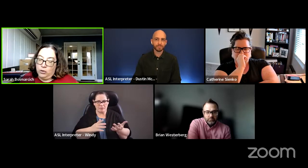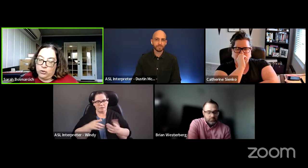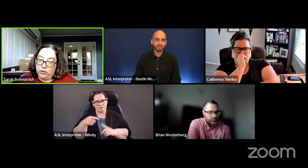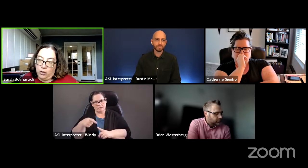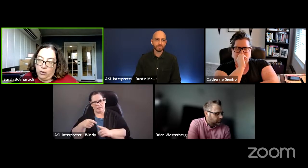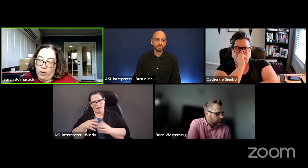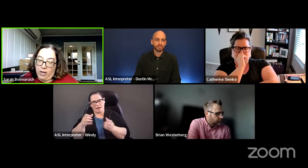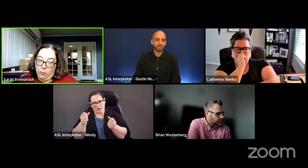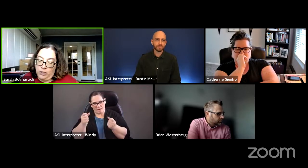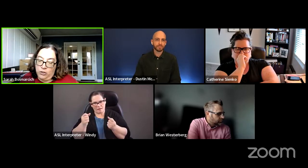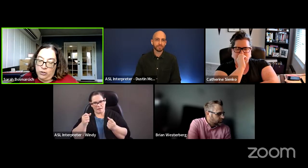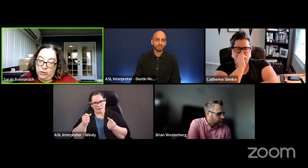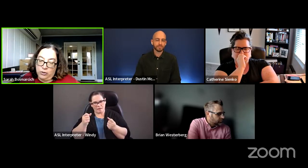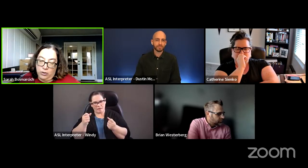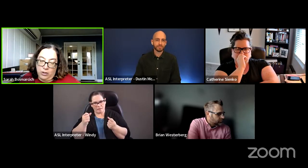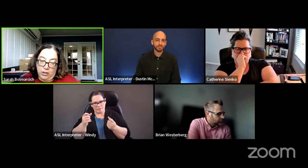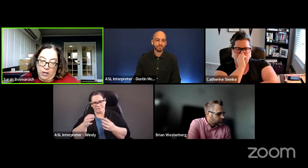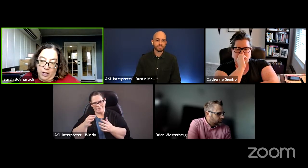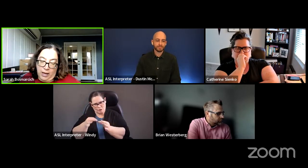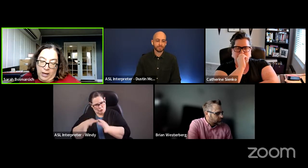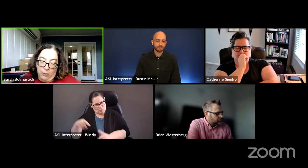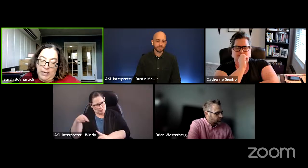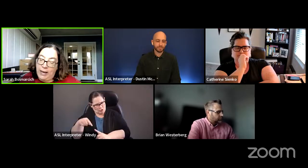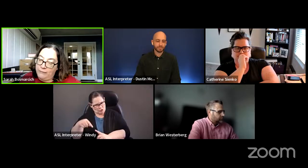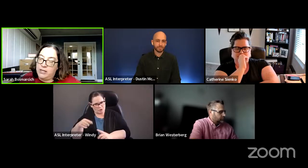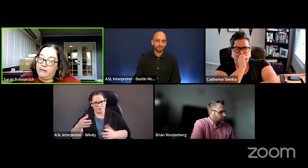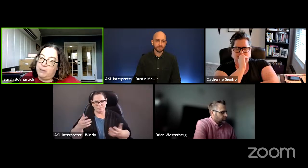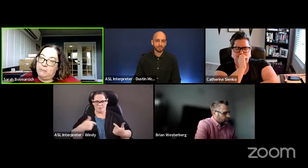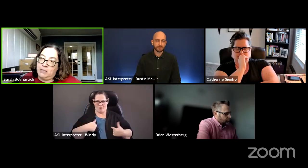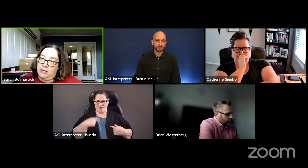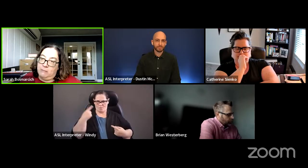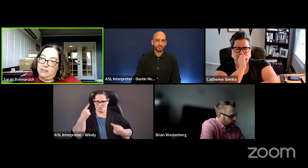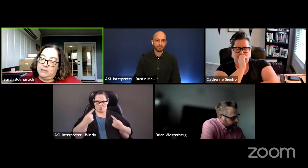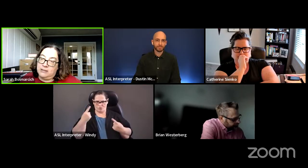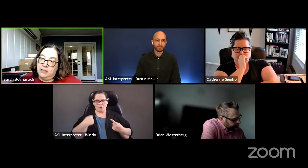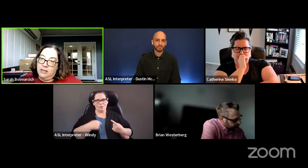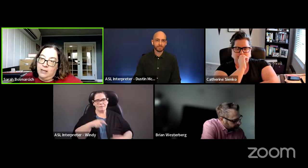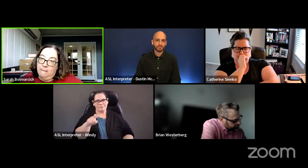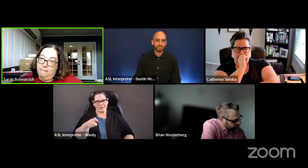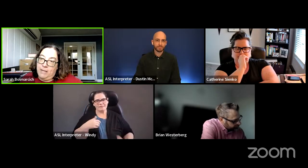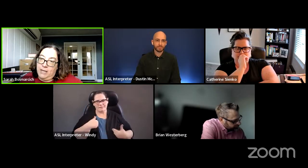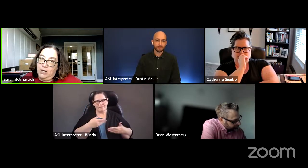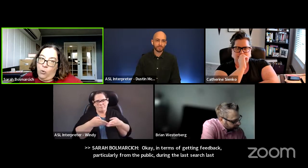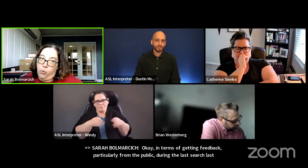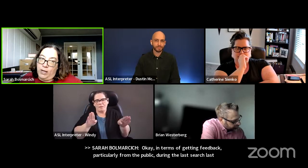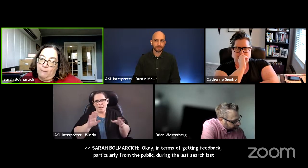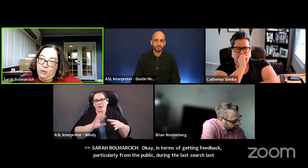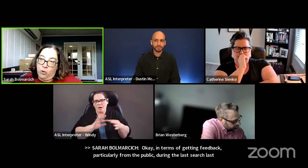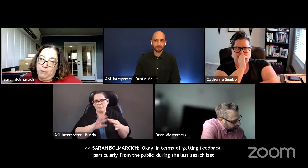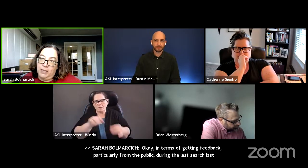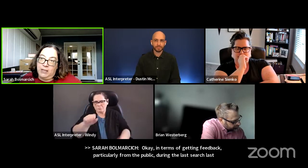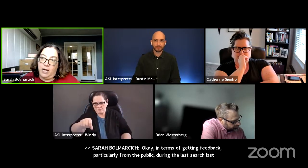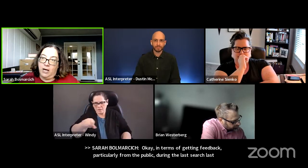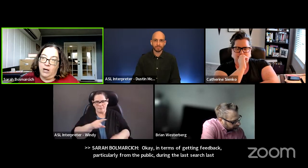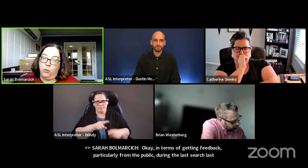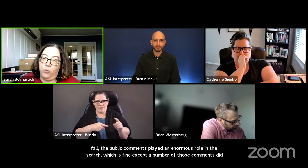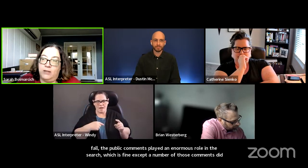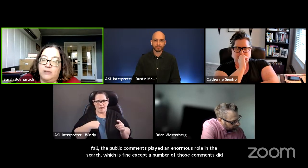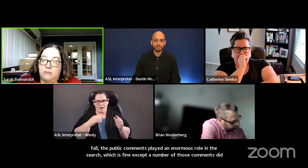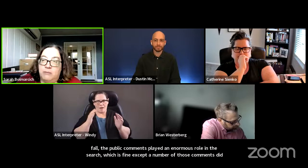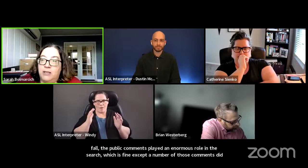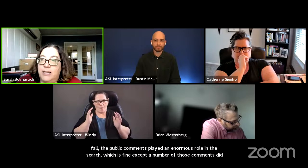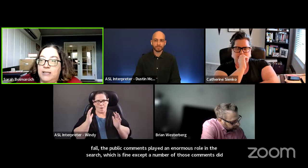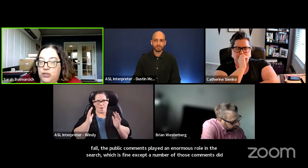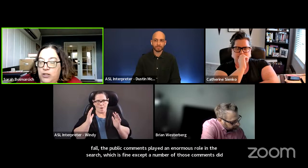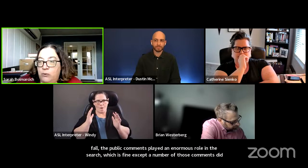interpreters. So I wondered, we have to have public comments, but what I'm hoping